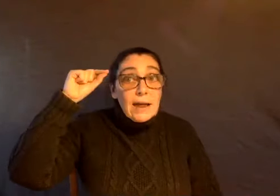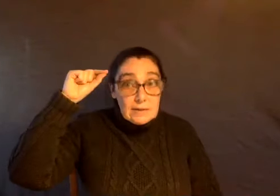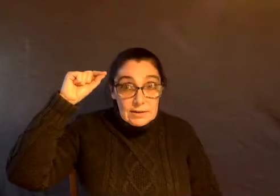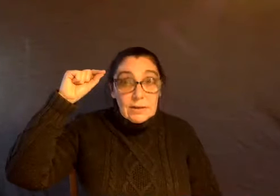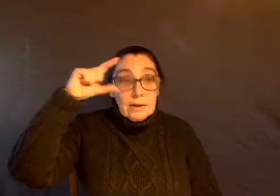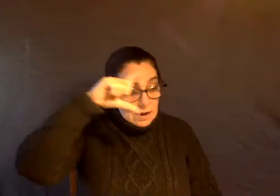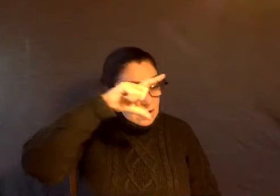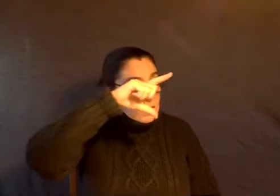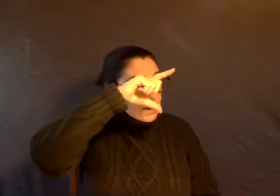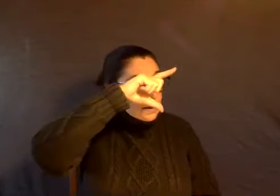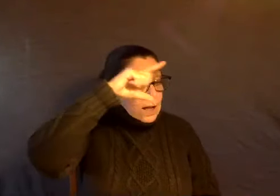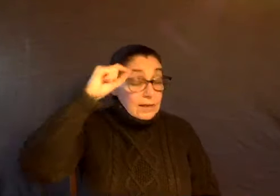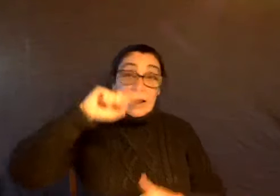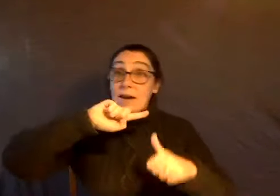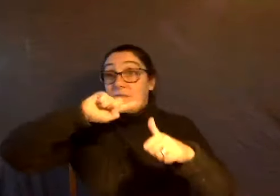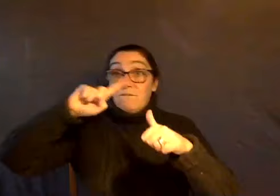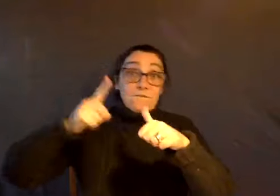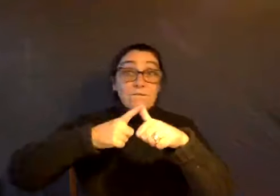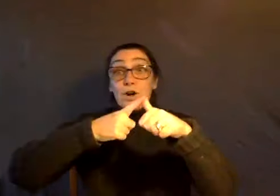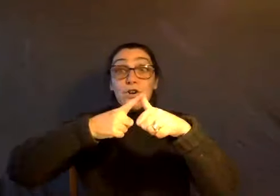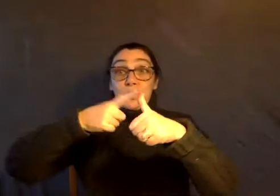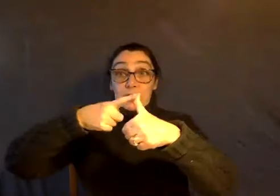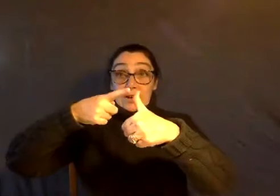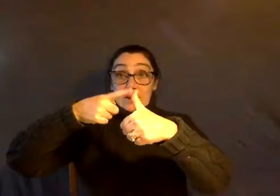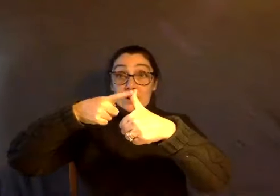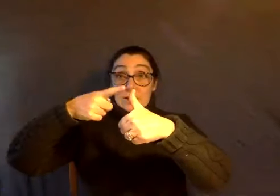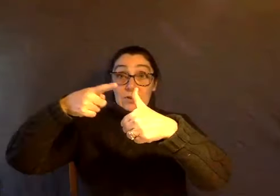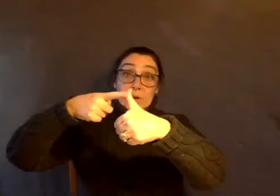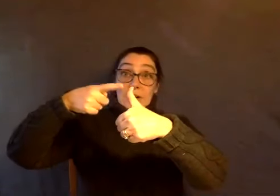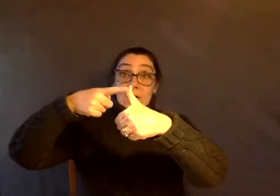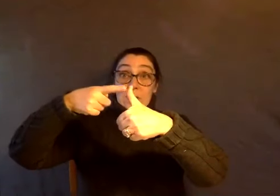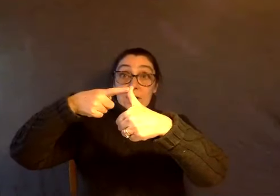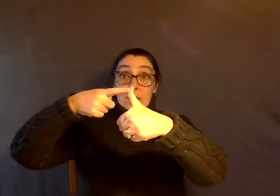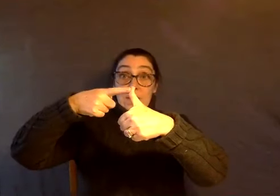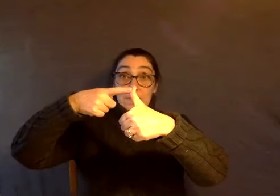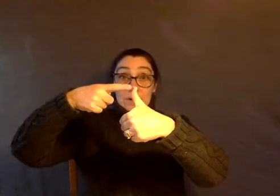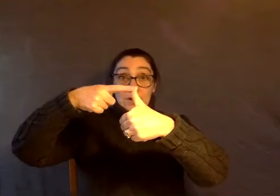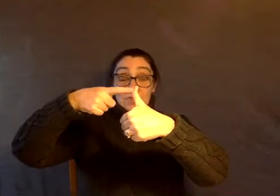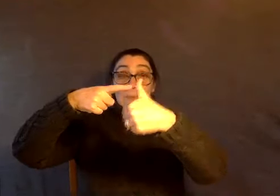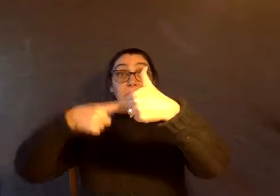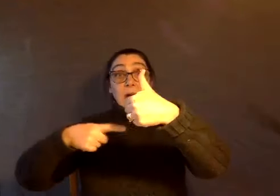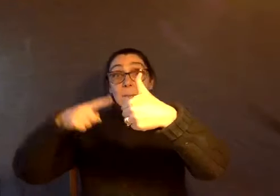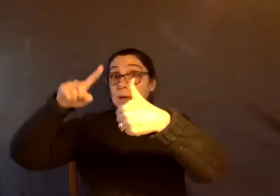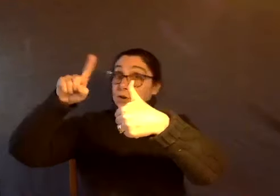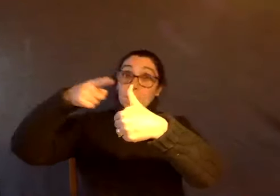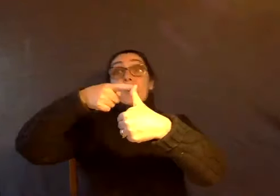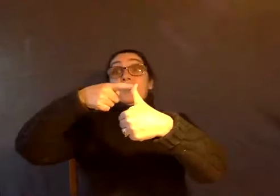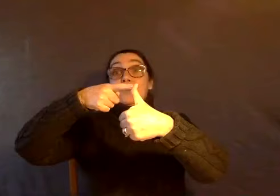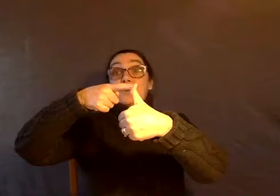Gallaudet. Gallaudet first. So here, up, your thumb is up and you're pointing to your